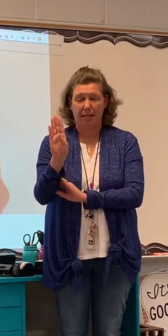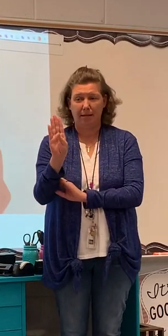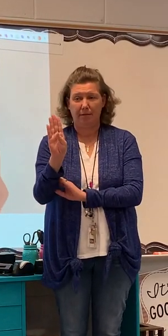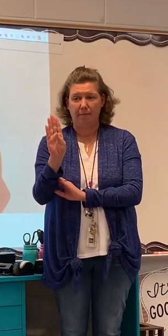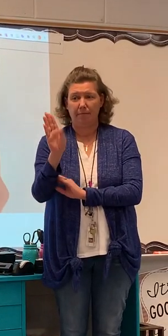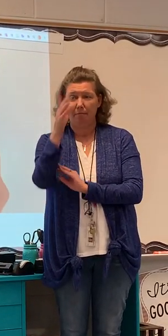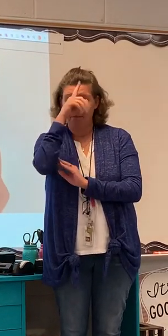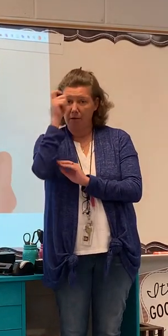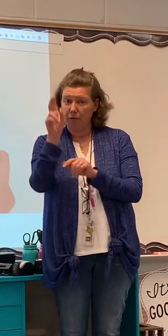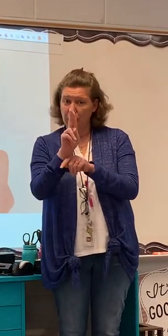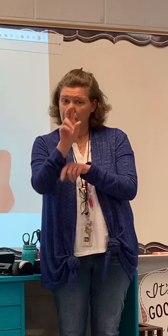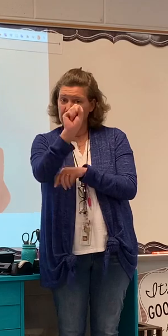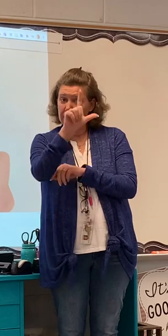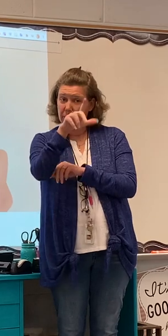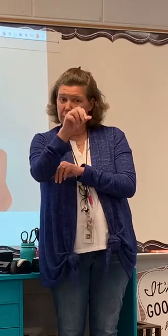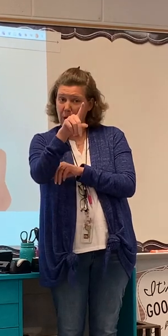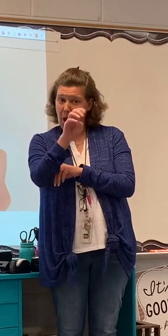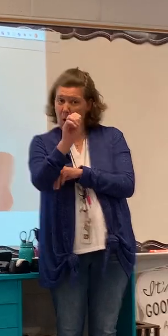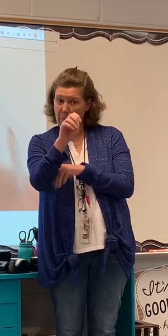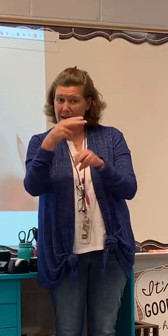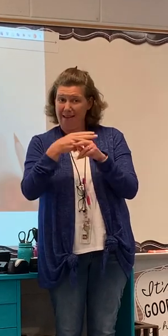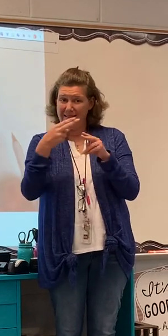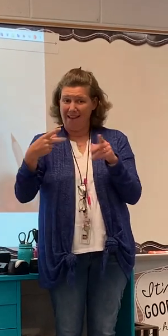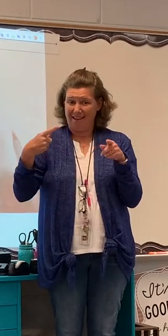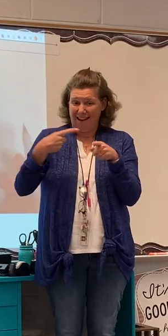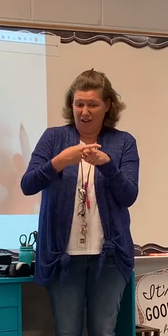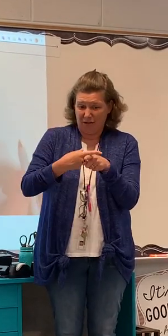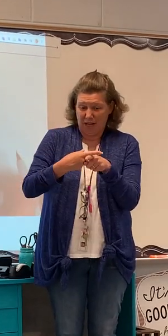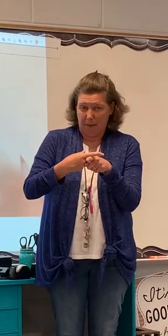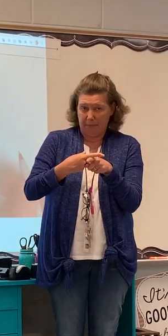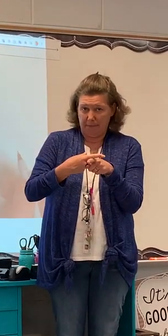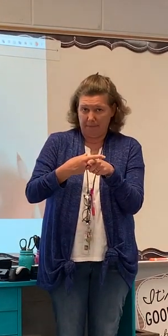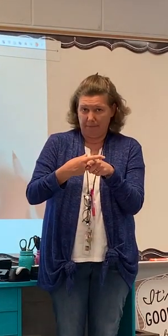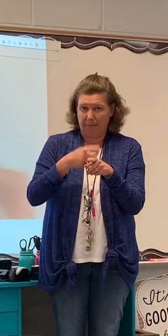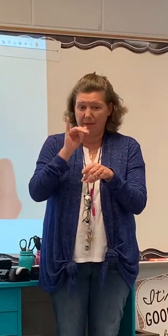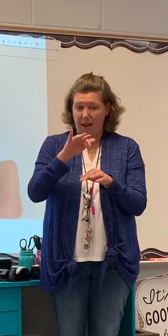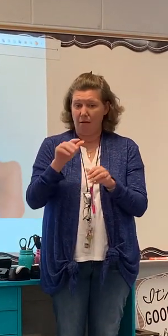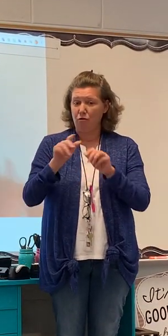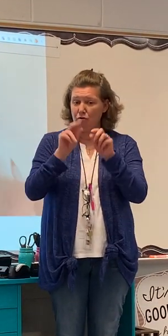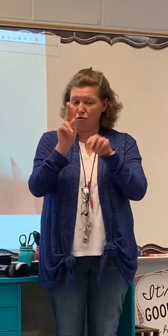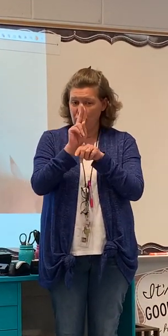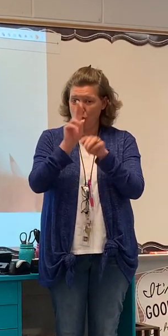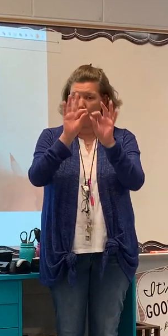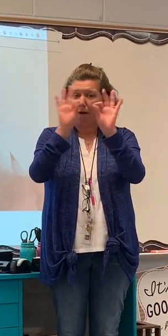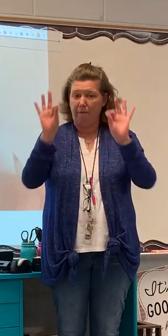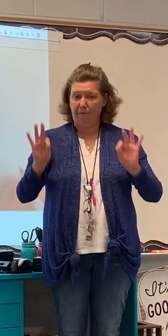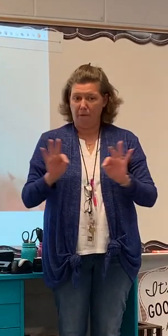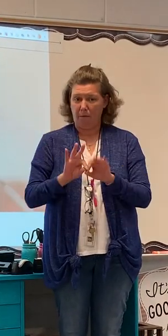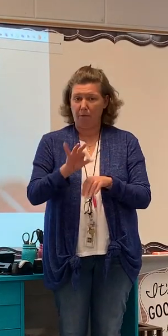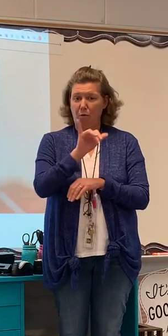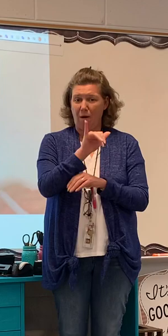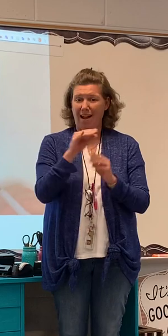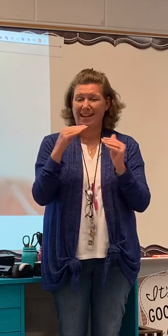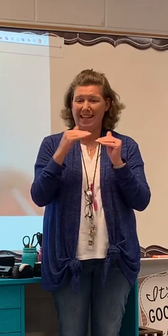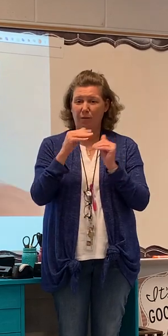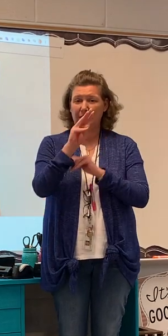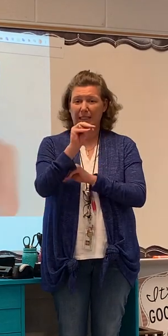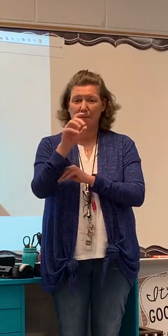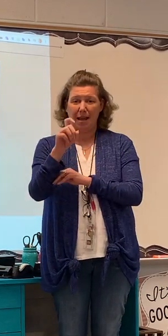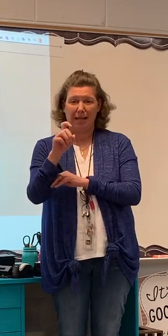slope, then intercept form. It's in that form, y equals mx plus b. You also have